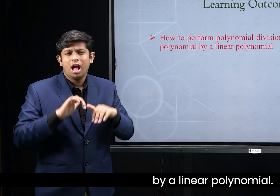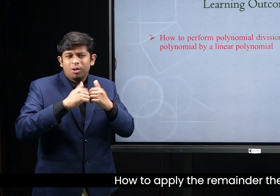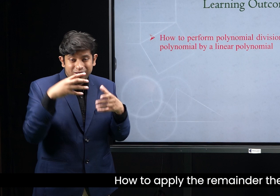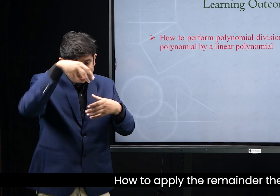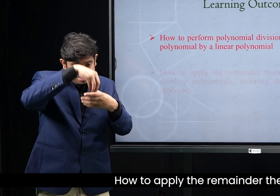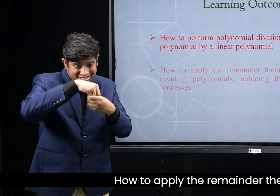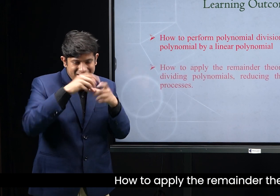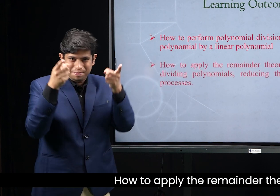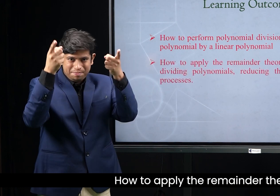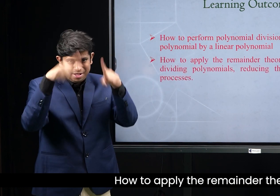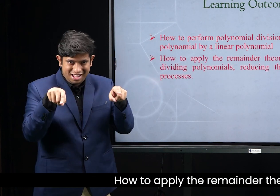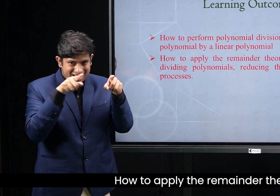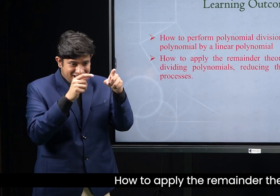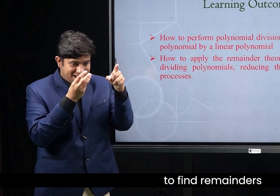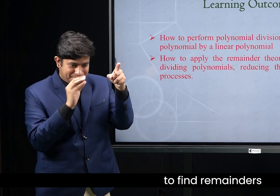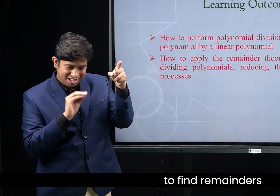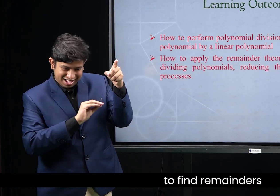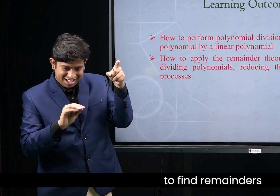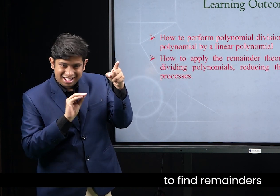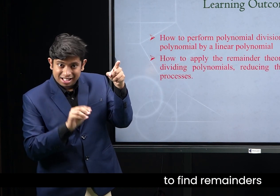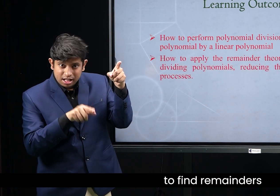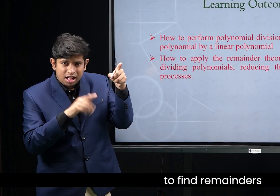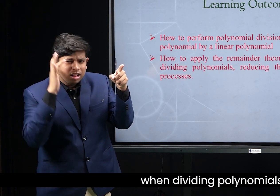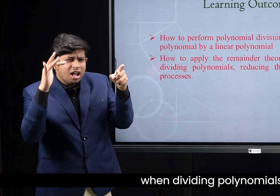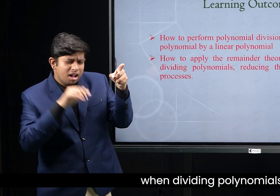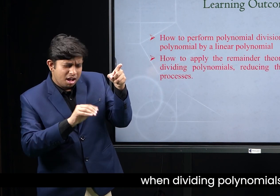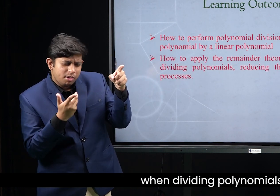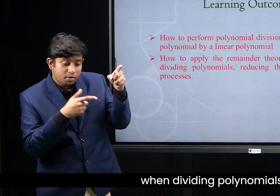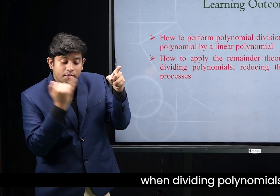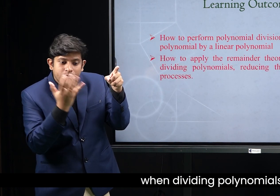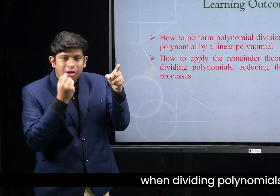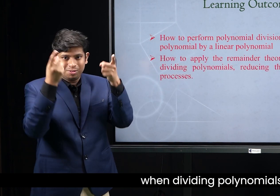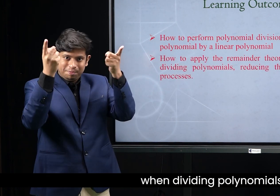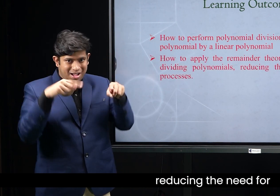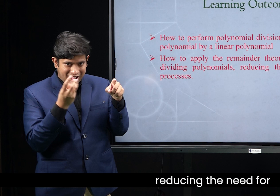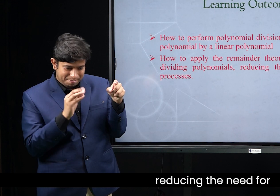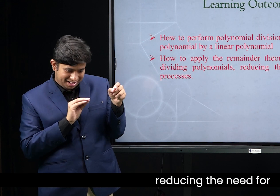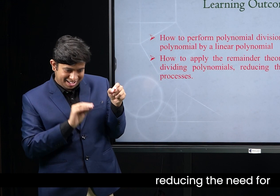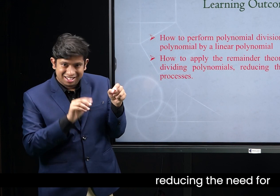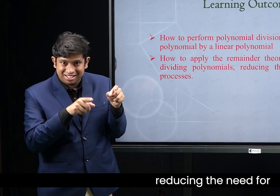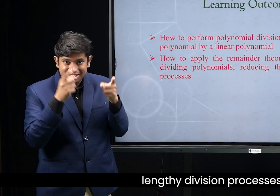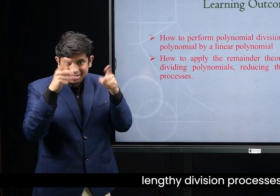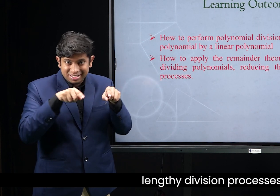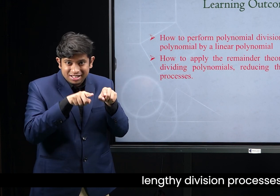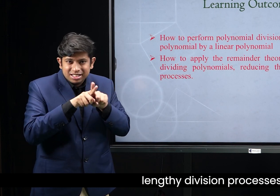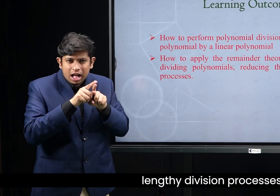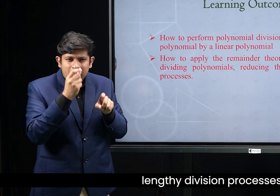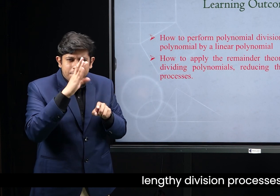How to apply the remainder theorem to find reminders when dividing polynomials reducing the need for lengthy division processes.